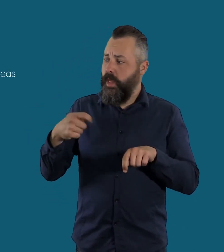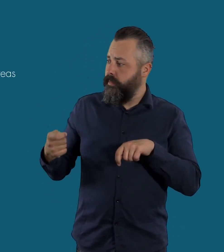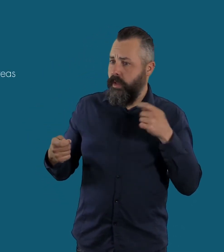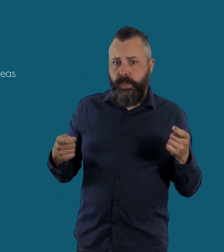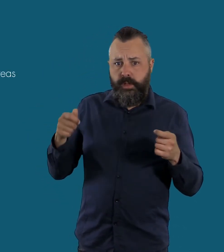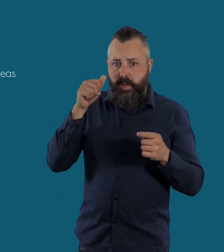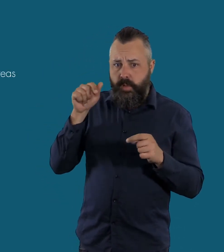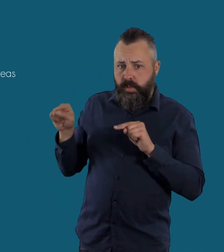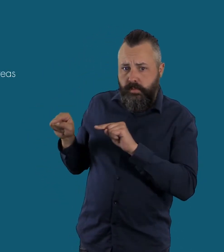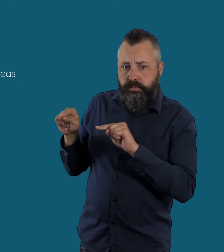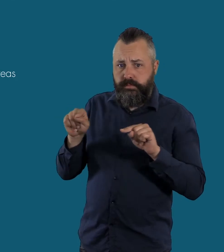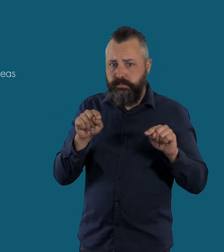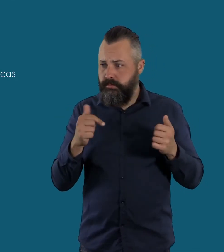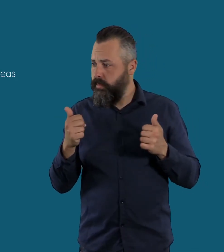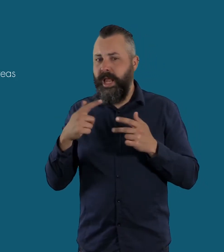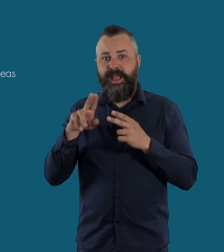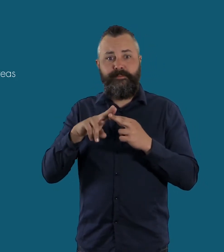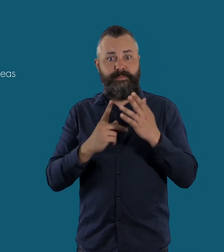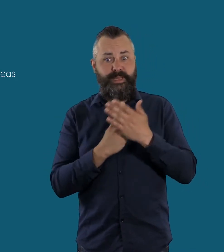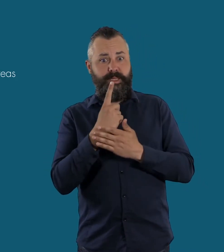6. Know your neighbourhood's safer areas.